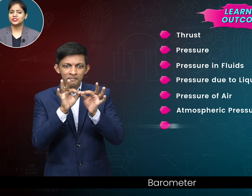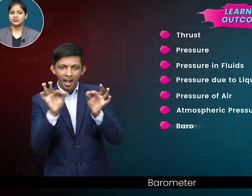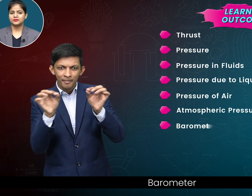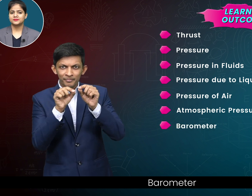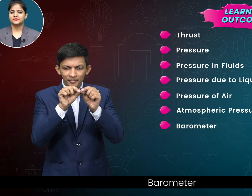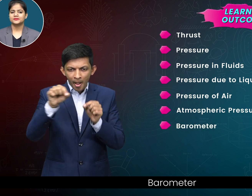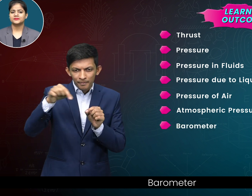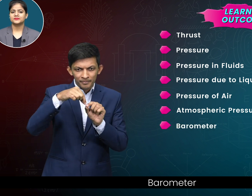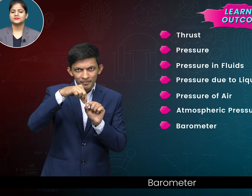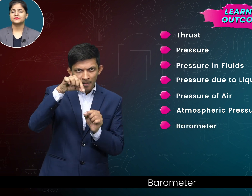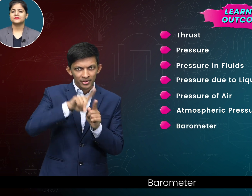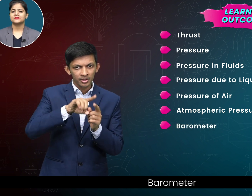barometer,